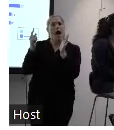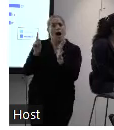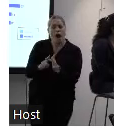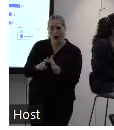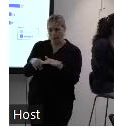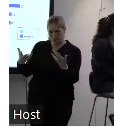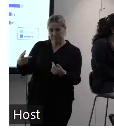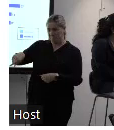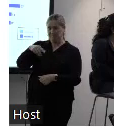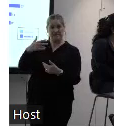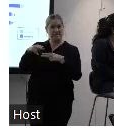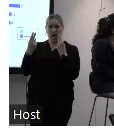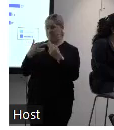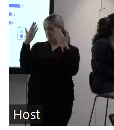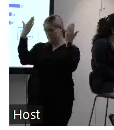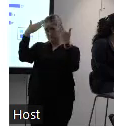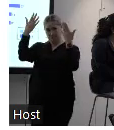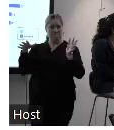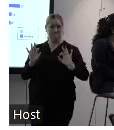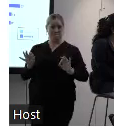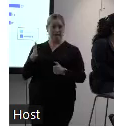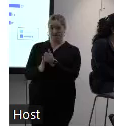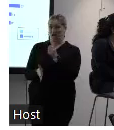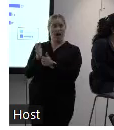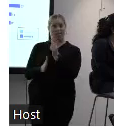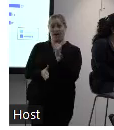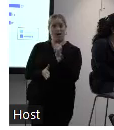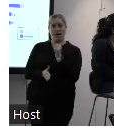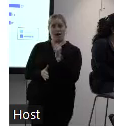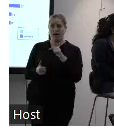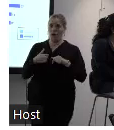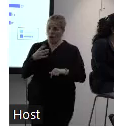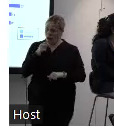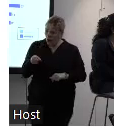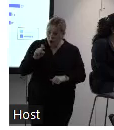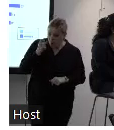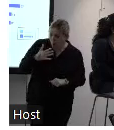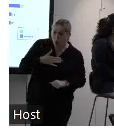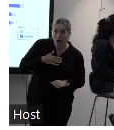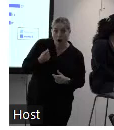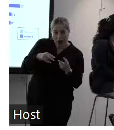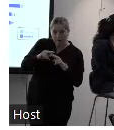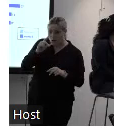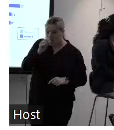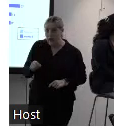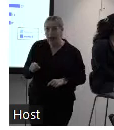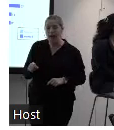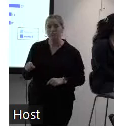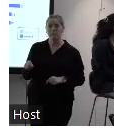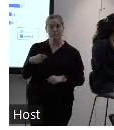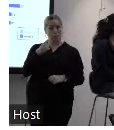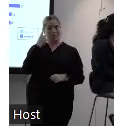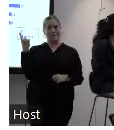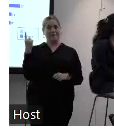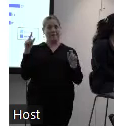had accessed those supports that were focused on them. But when we said, would you access this if you could? As you can see from this graph on